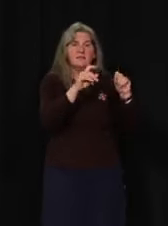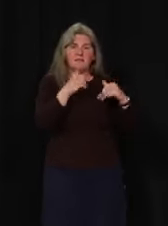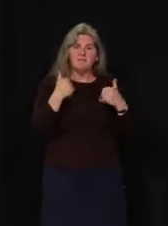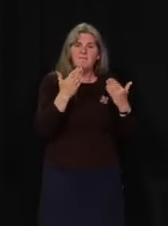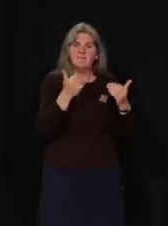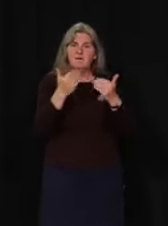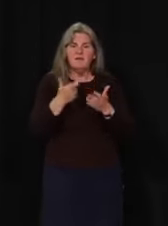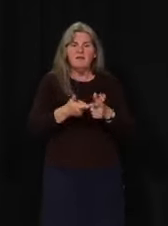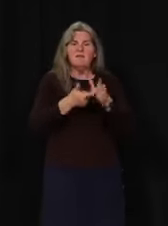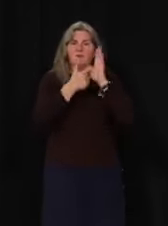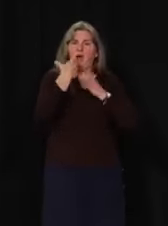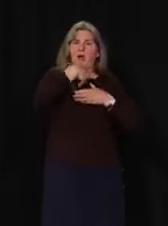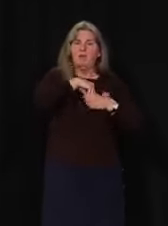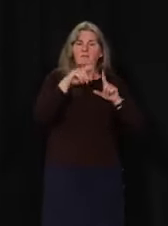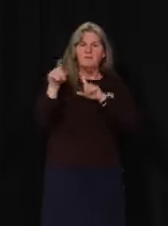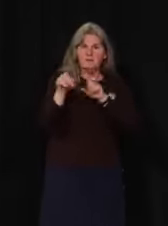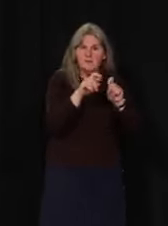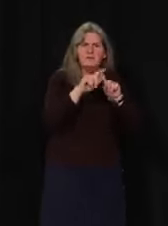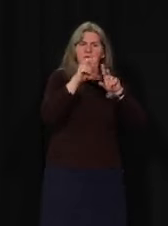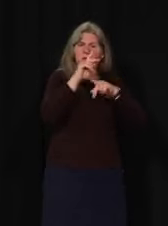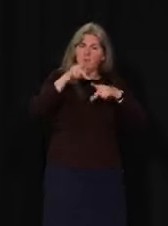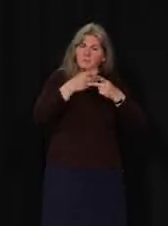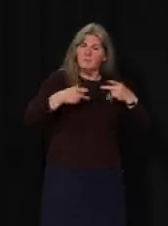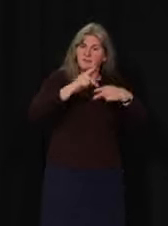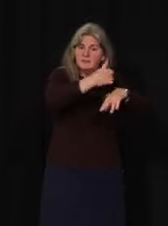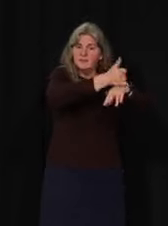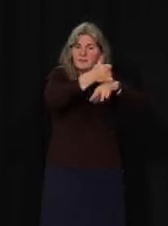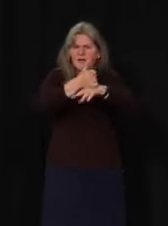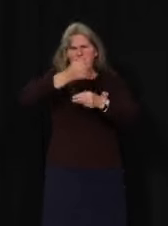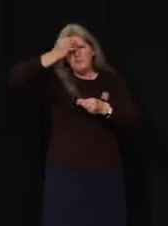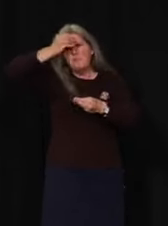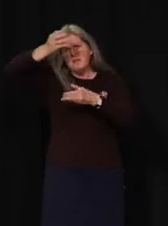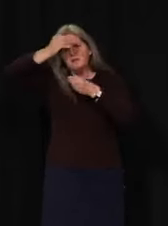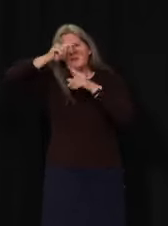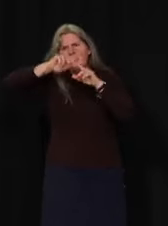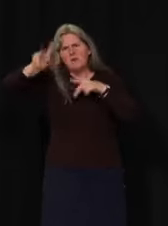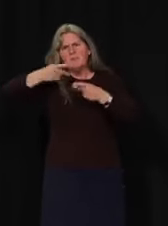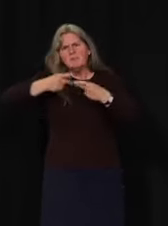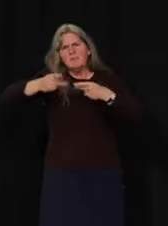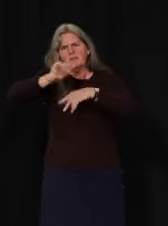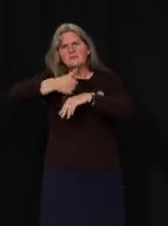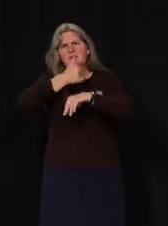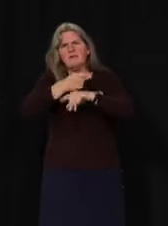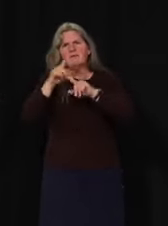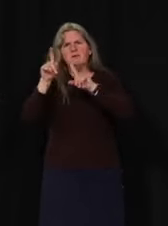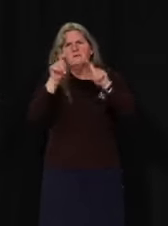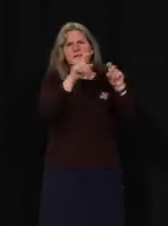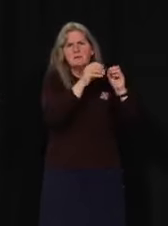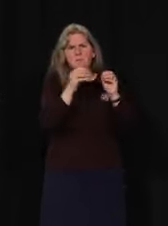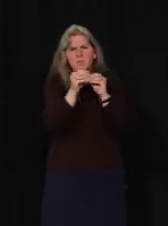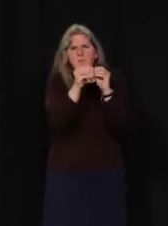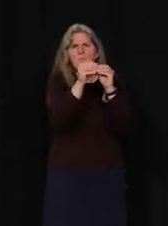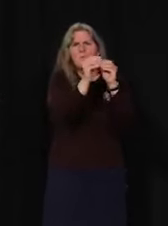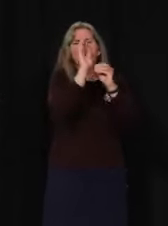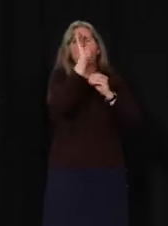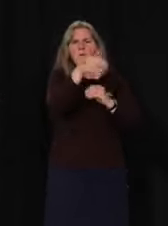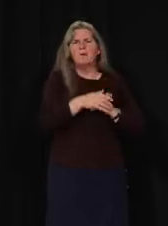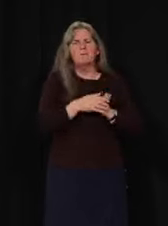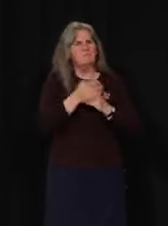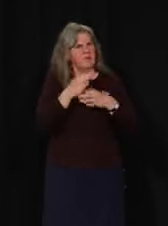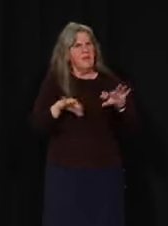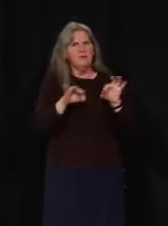testing criteria and places to get tested, I will keep you updated. It is our job, as we expand entry to Yukon, that we stay